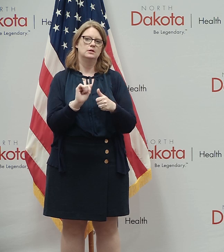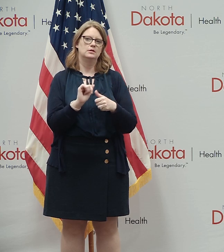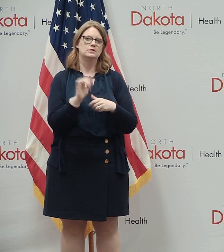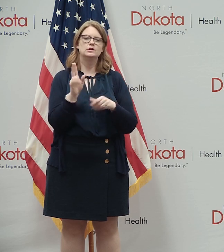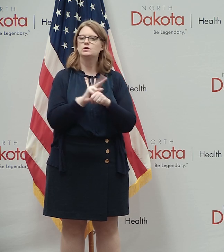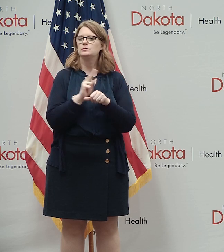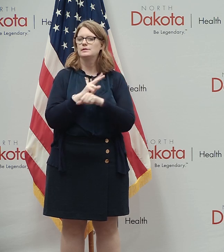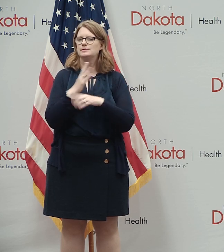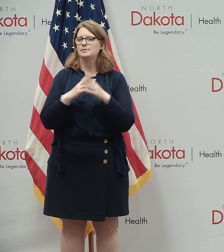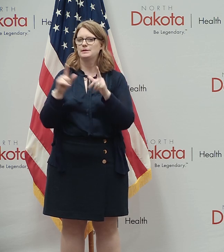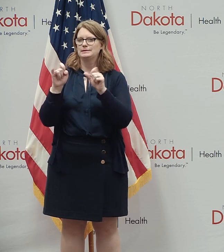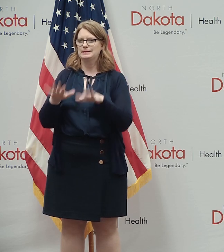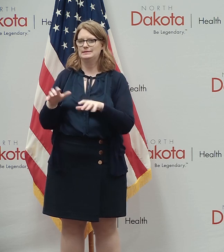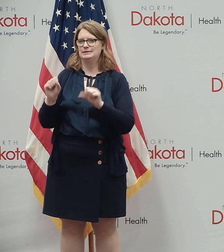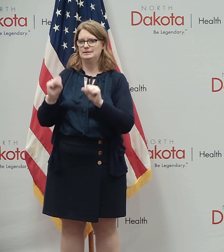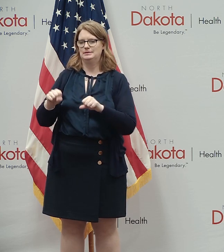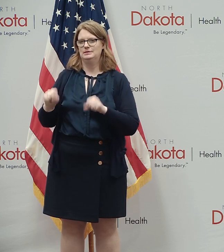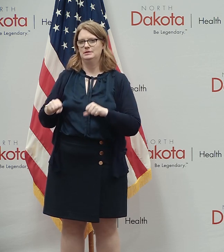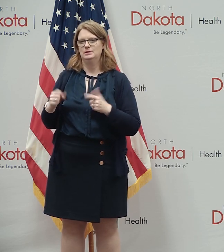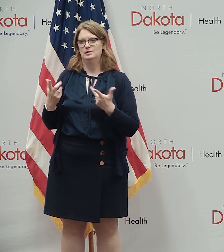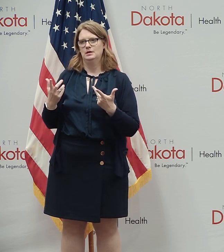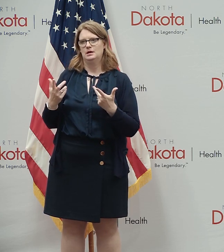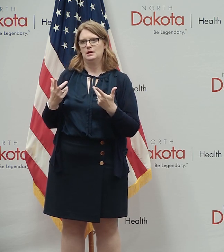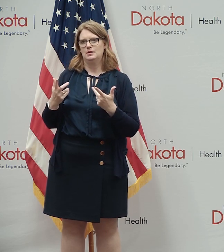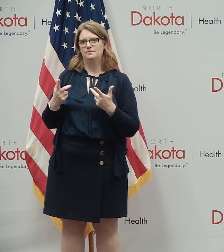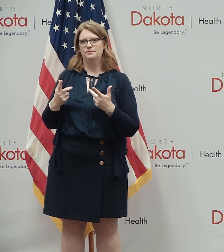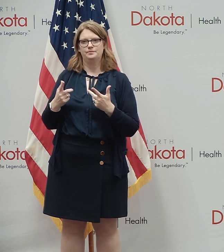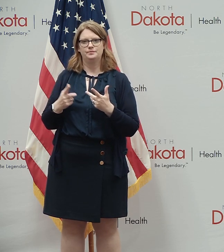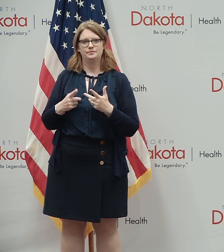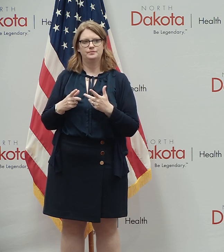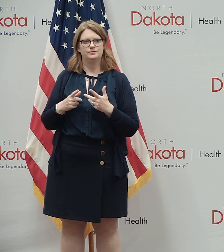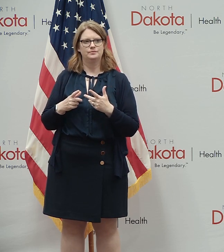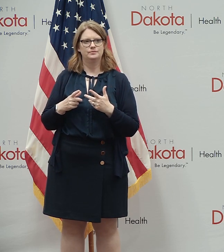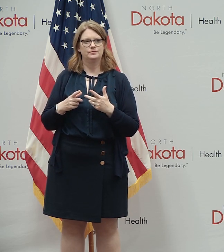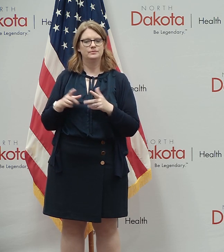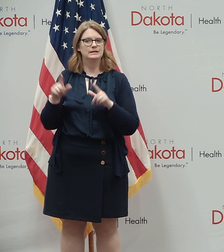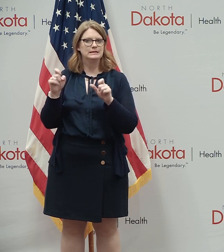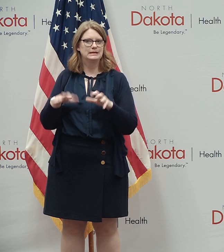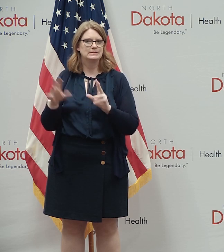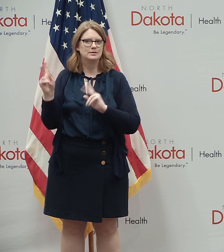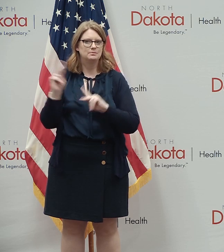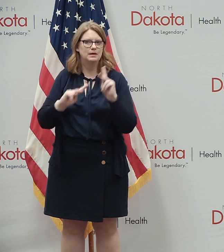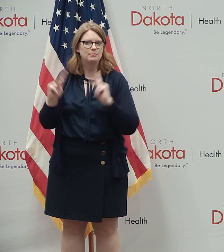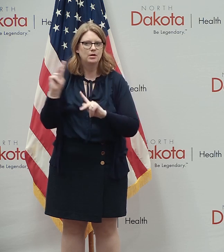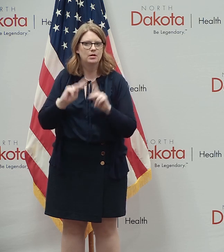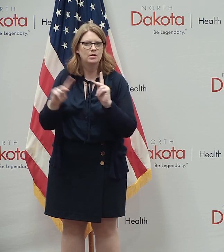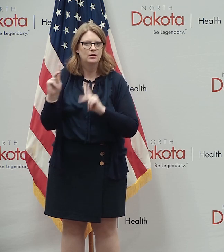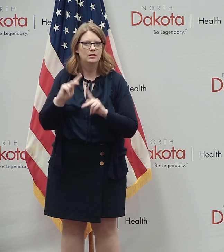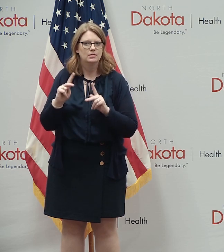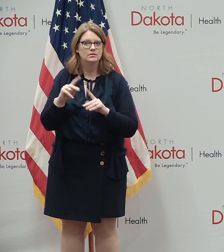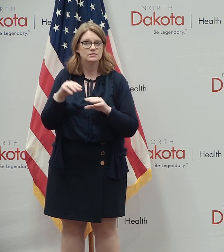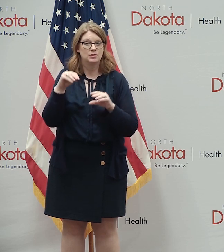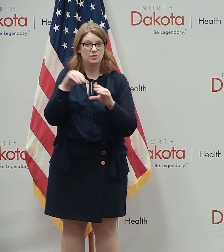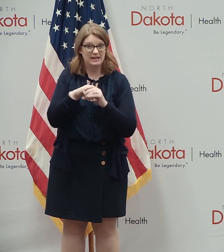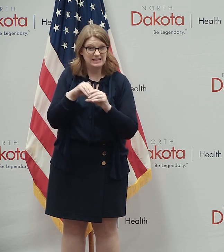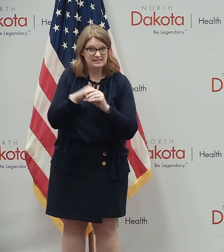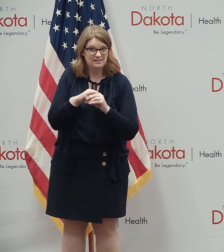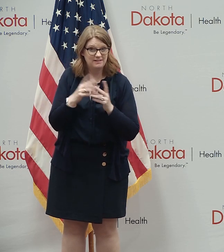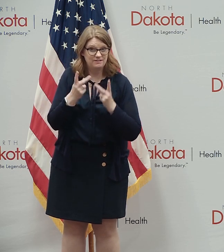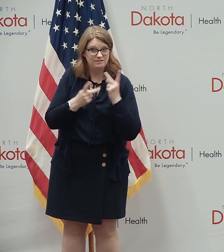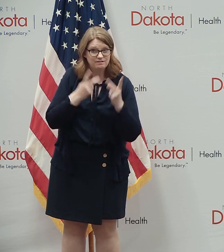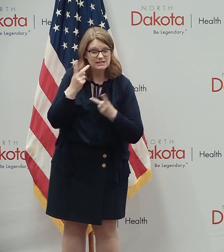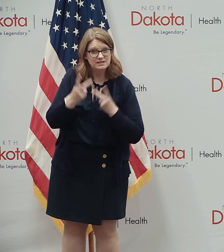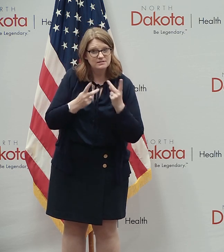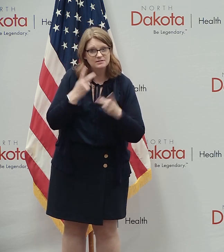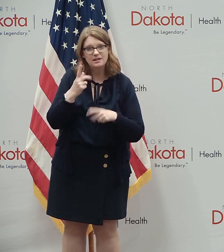using some of our testing capacity to test people that want to do indoor visits